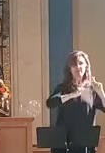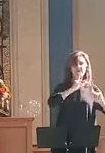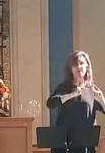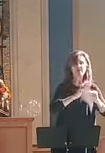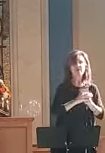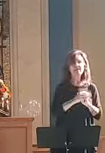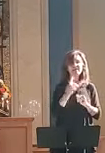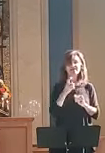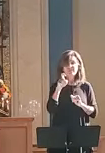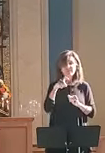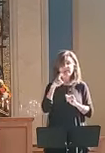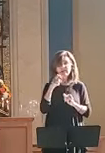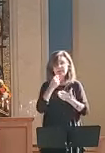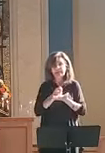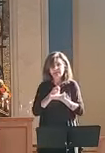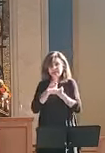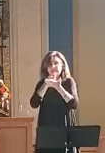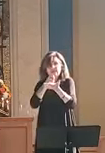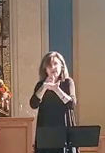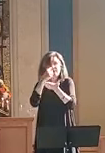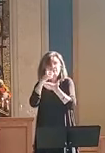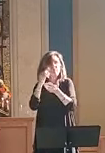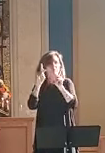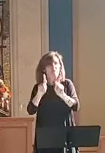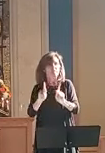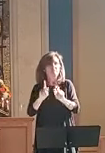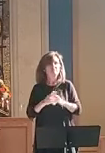something that needs rehabilitation for a person.